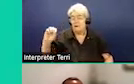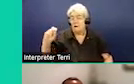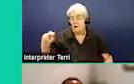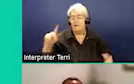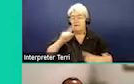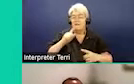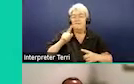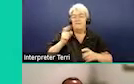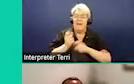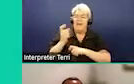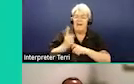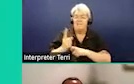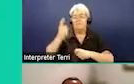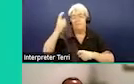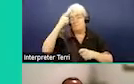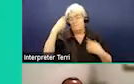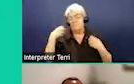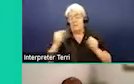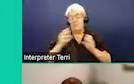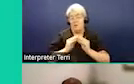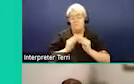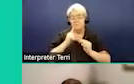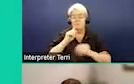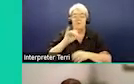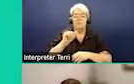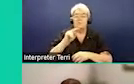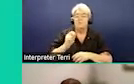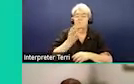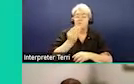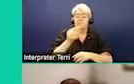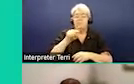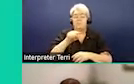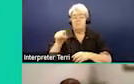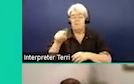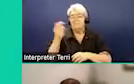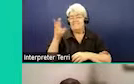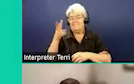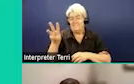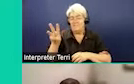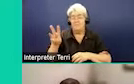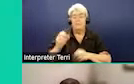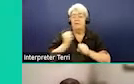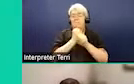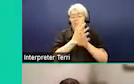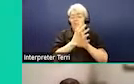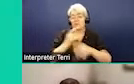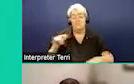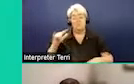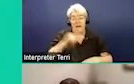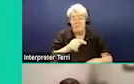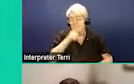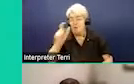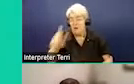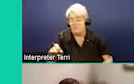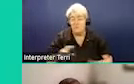and 14th through the 16th. It's going to be a virtual event, so you do not have to travel and you can attend as